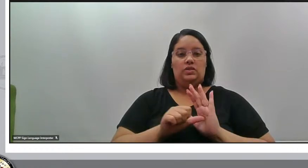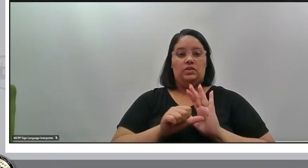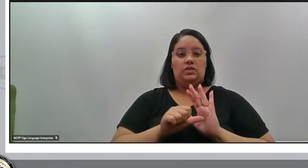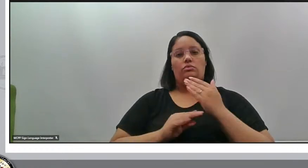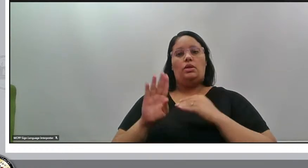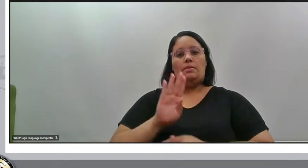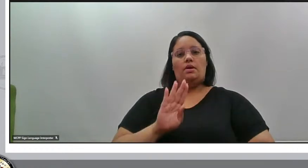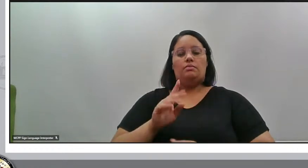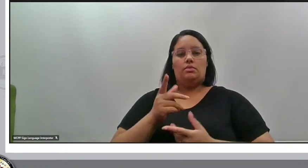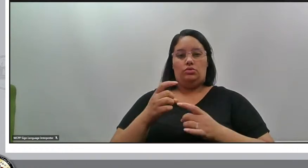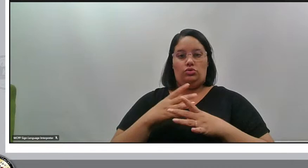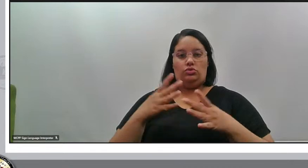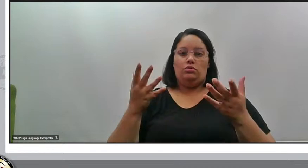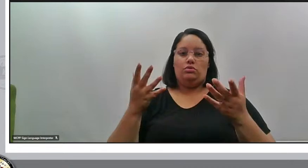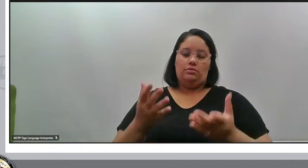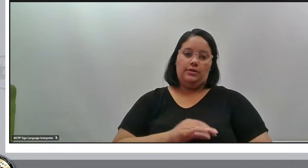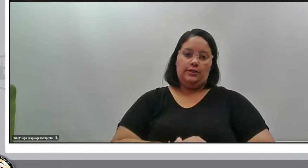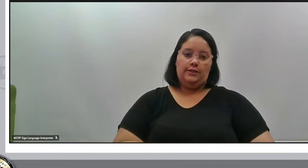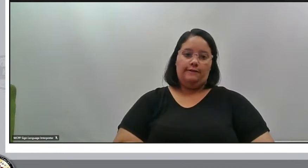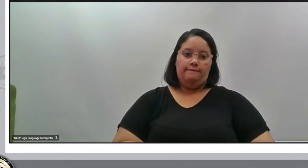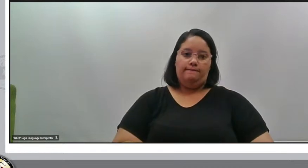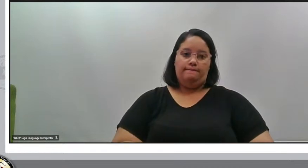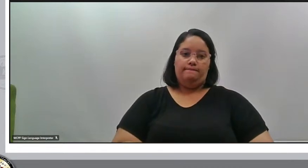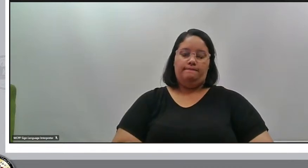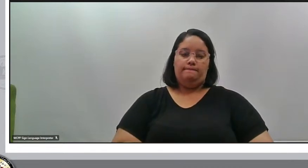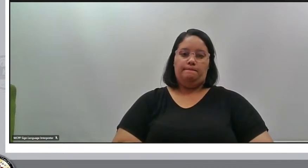Honourable Bartman, let's start with you.